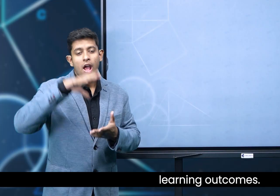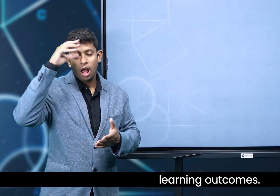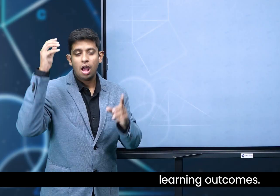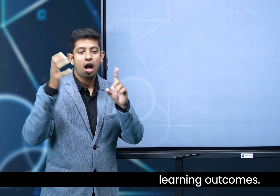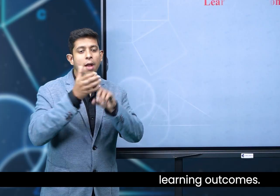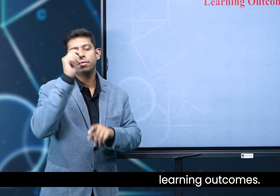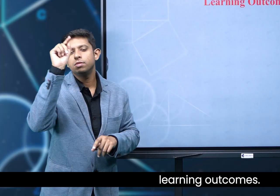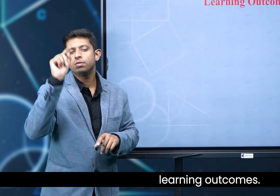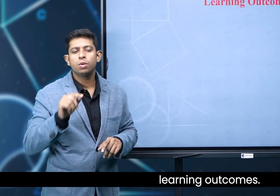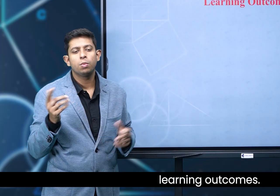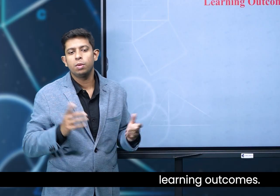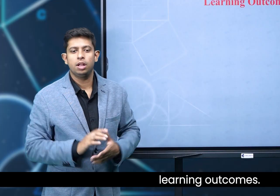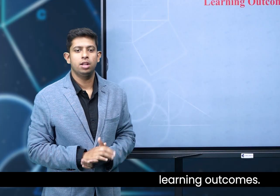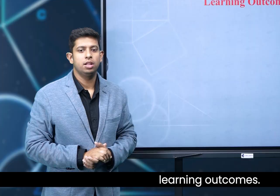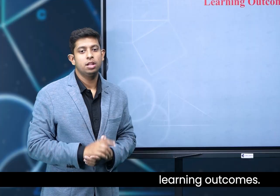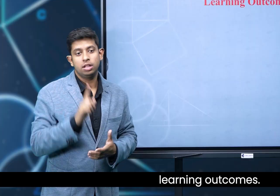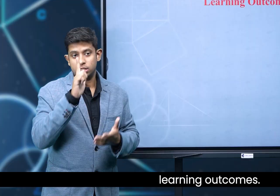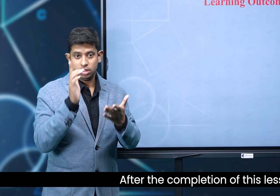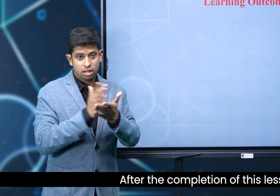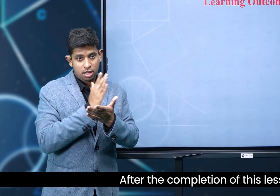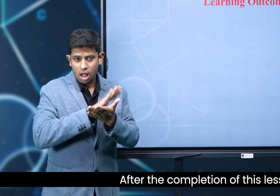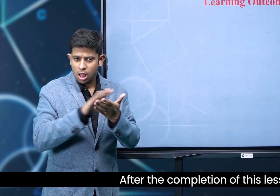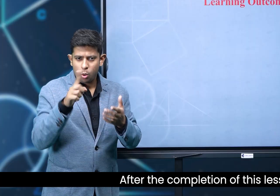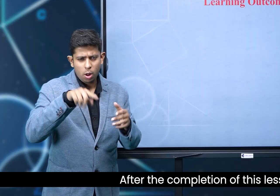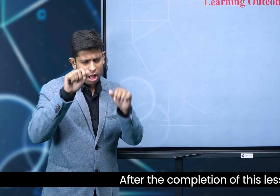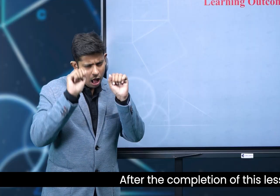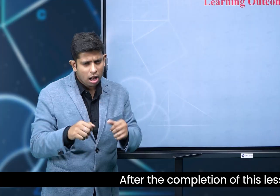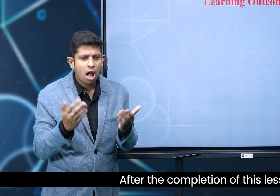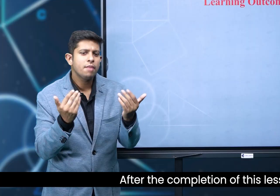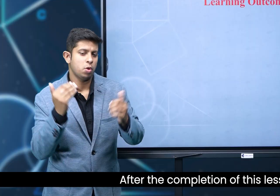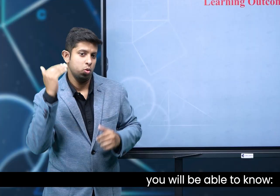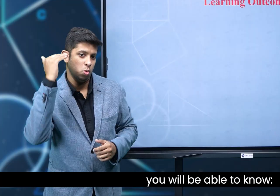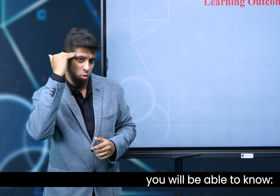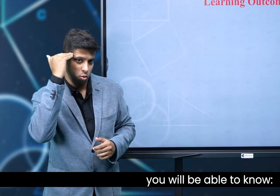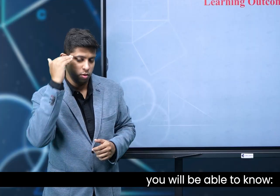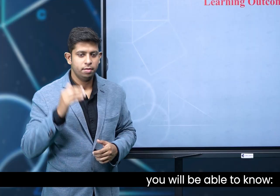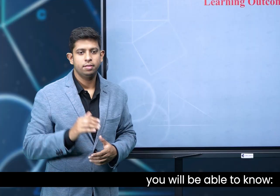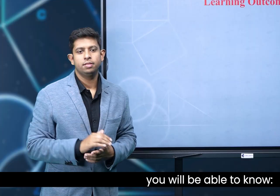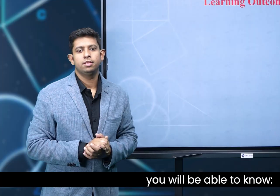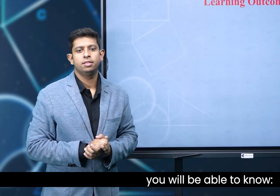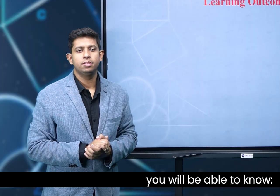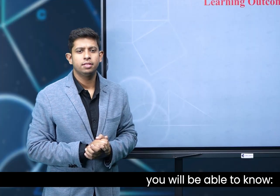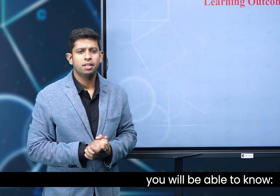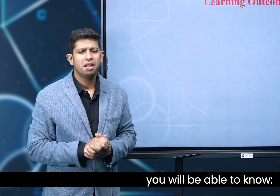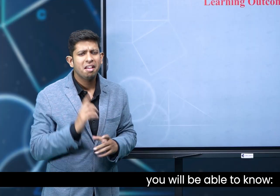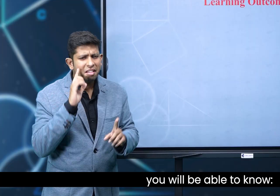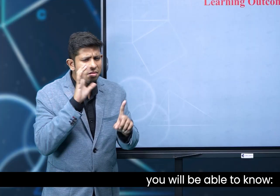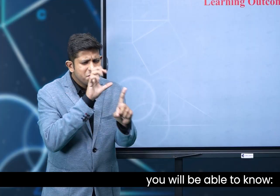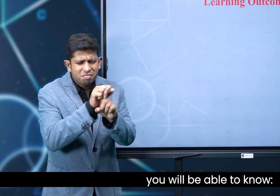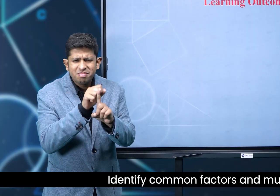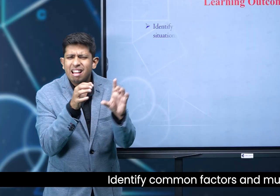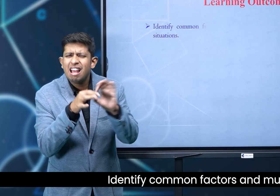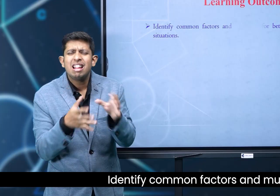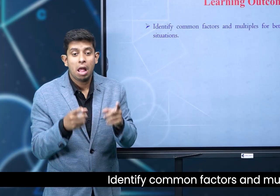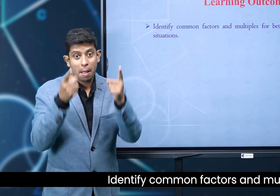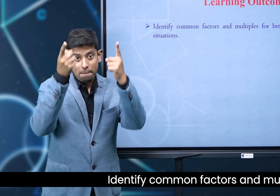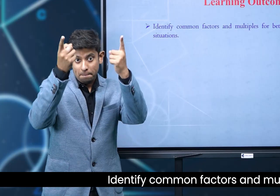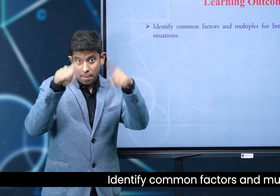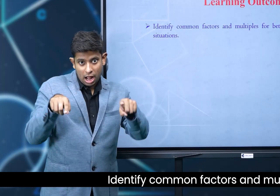Learning outcomes. After the completion of this lesson, you will be able to know: identify